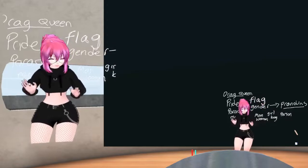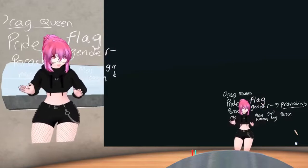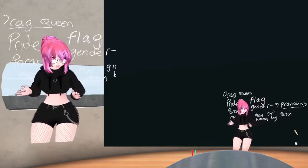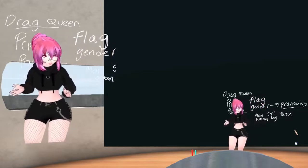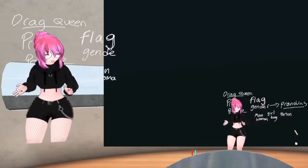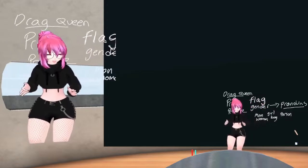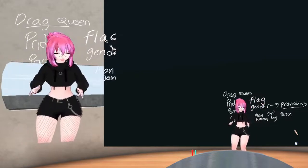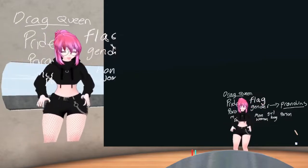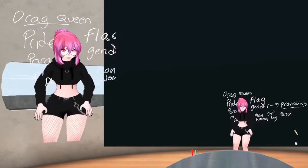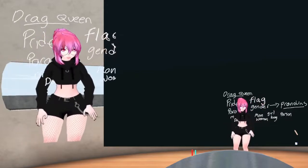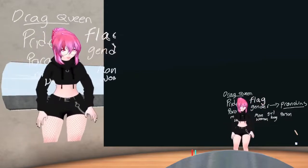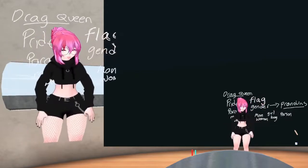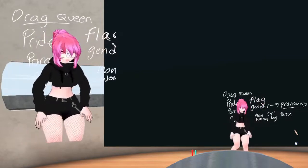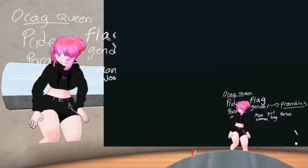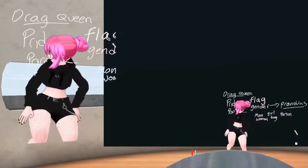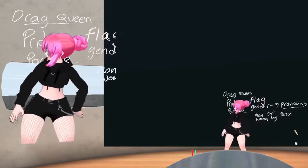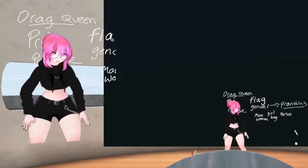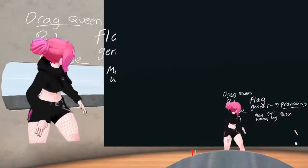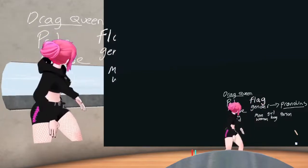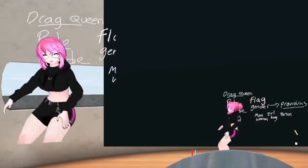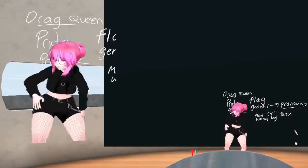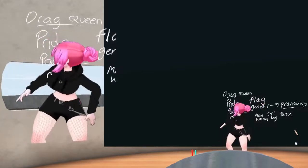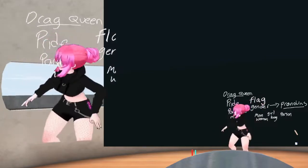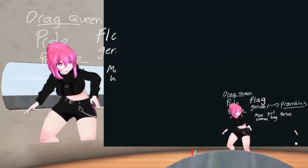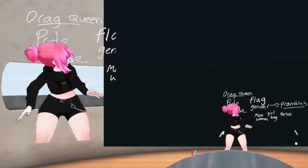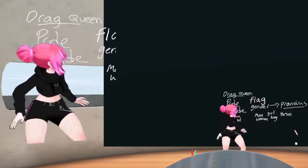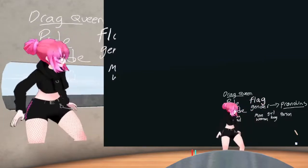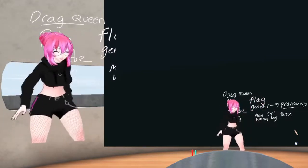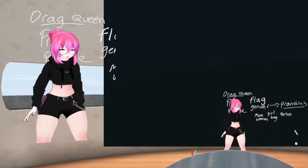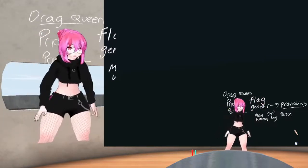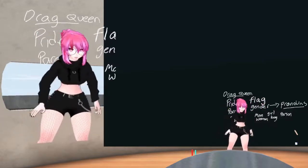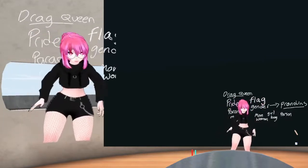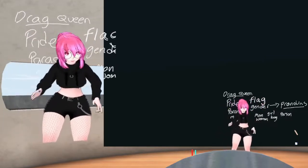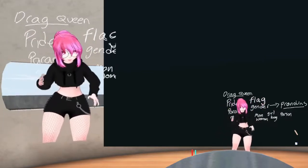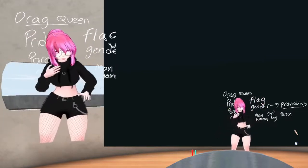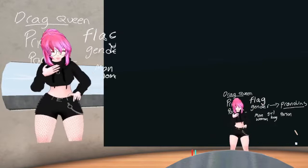I should have recorded that. You guys all went like this.